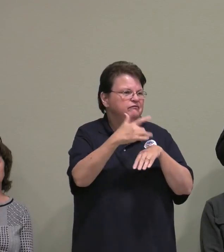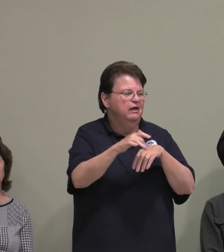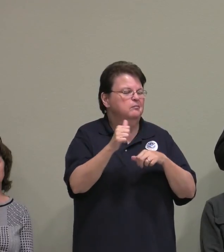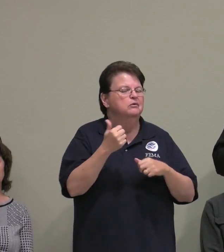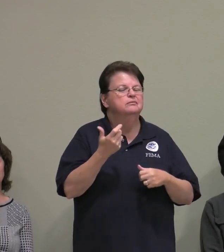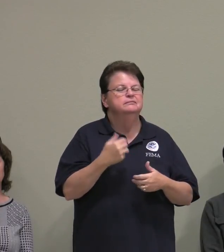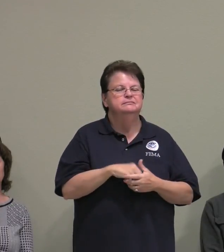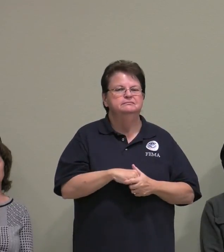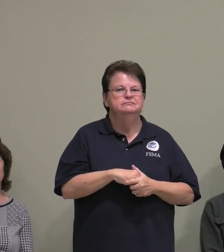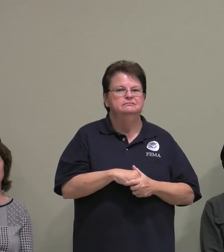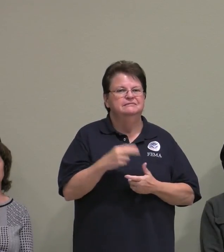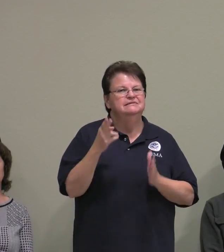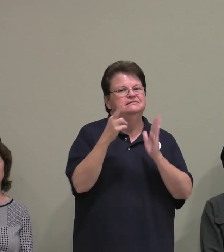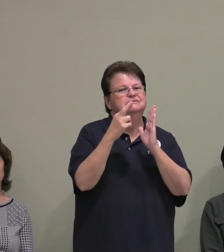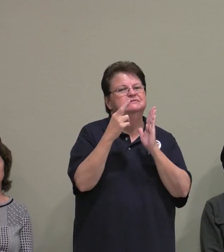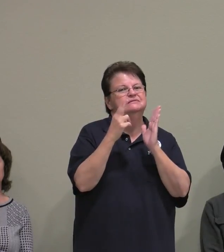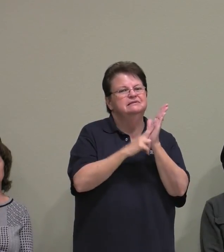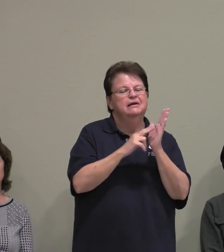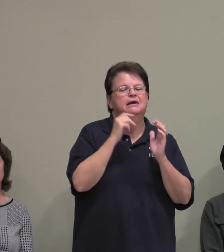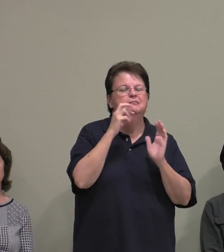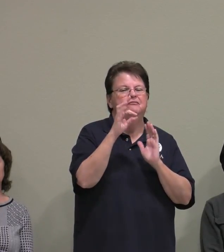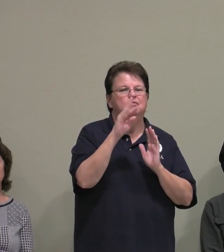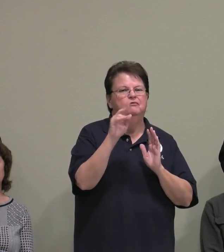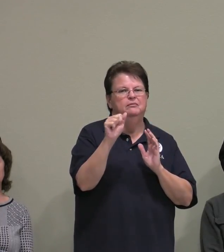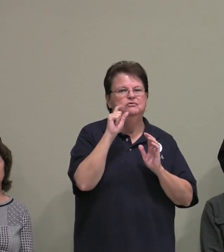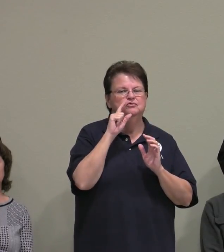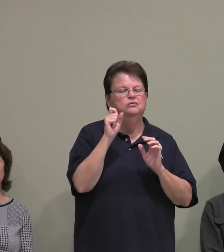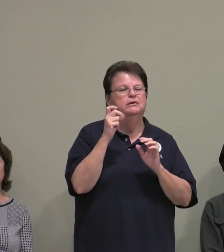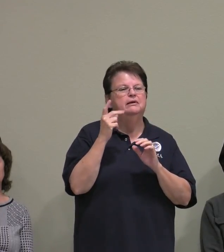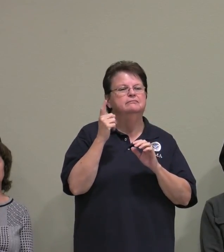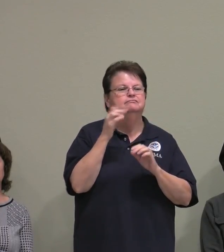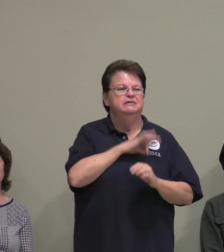so that you can take advantage of those resources.